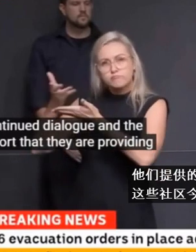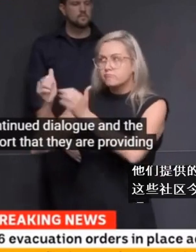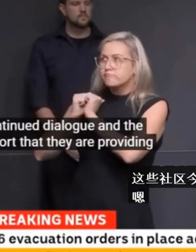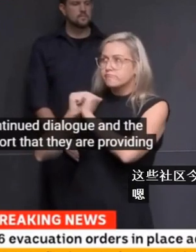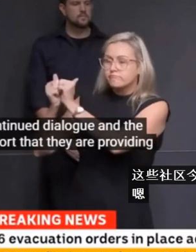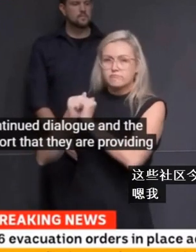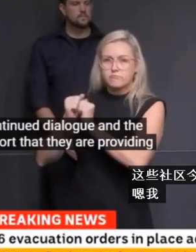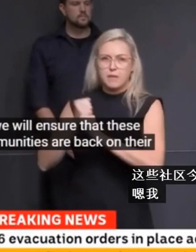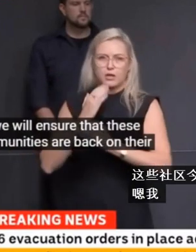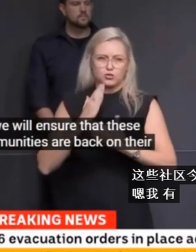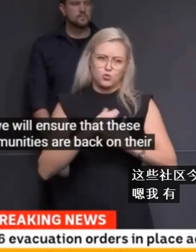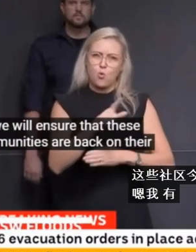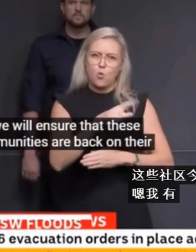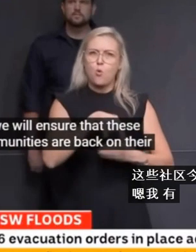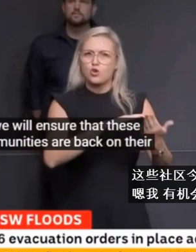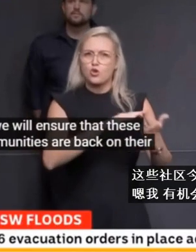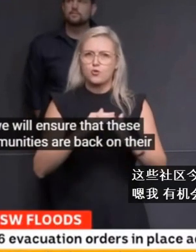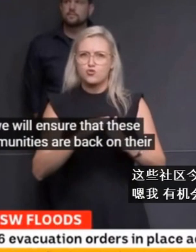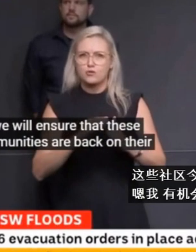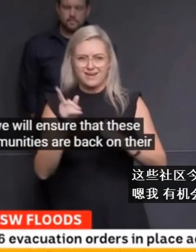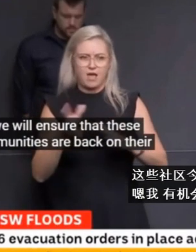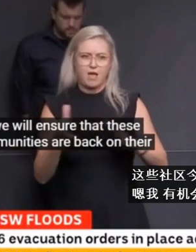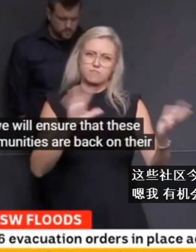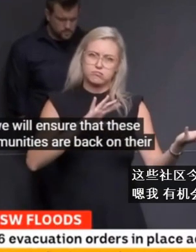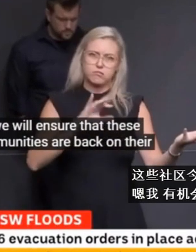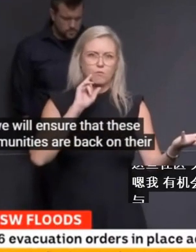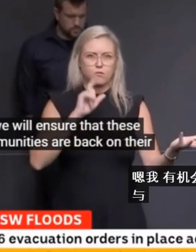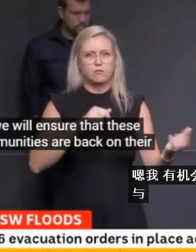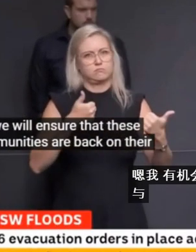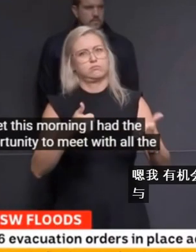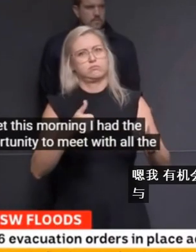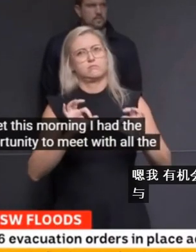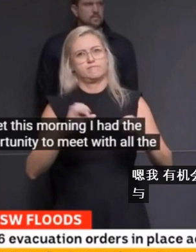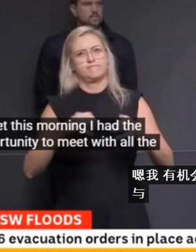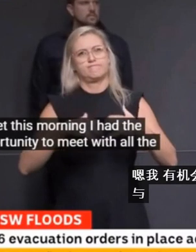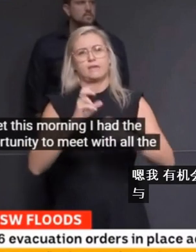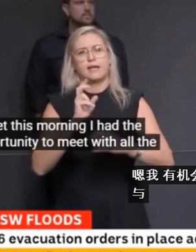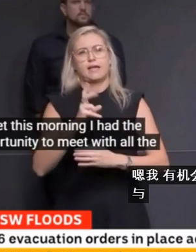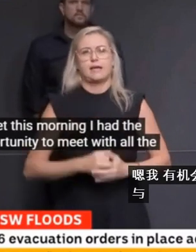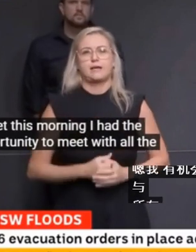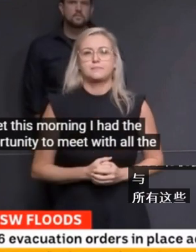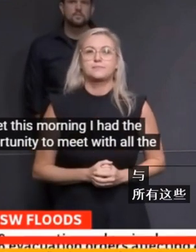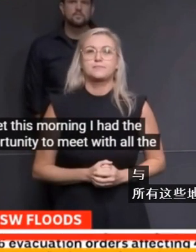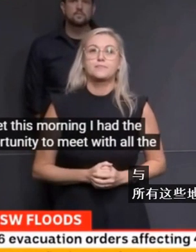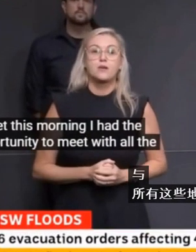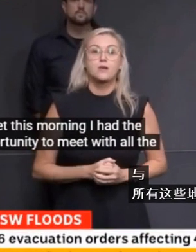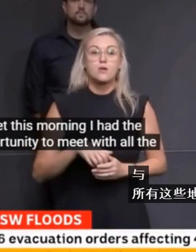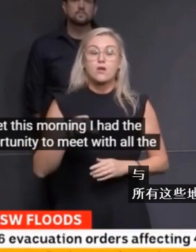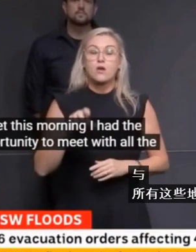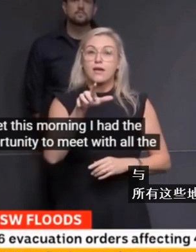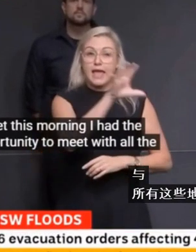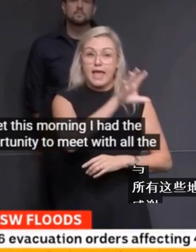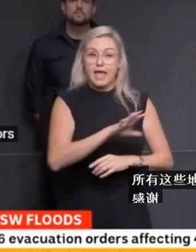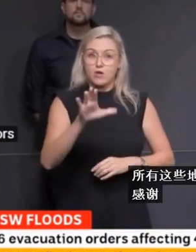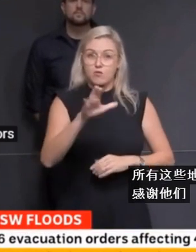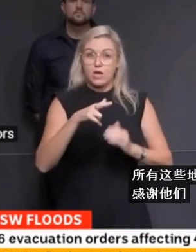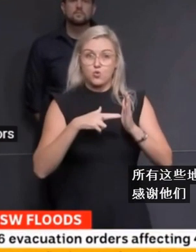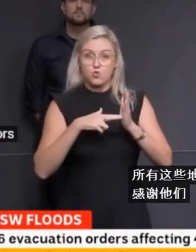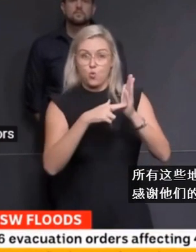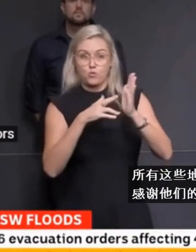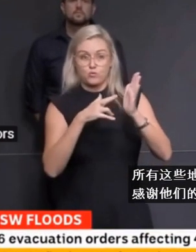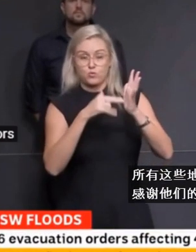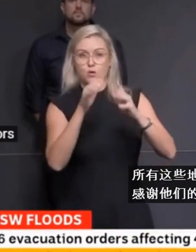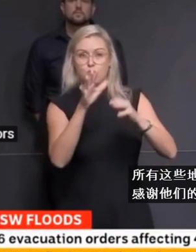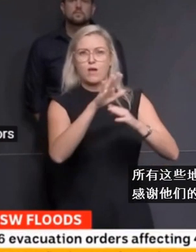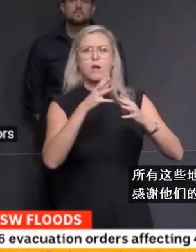feet. This morning I had the opportunity to meet with all the mayors of all those areas. I want to thank them for their